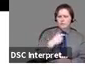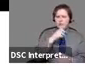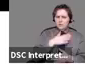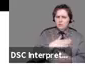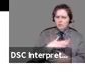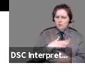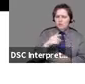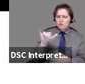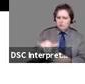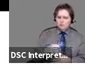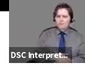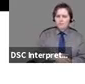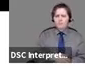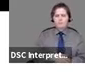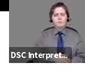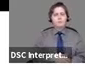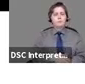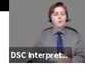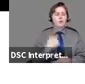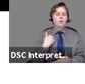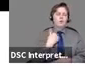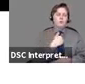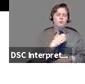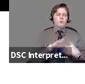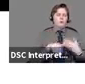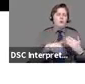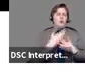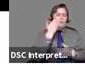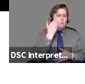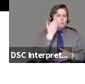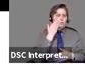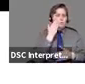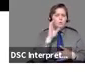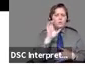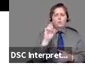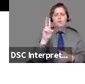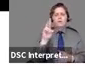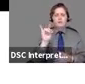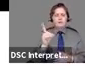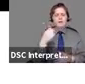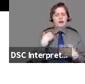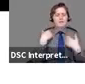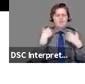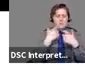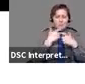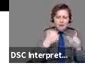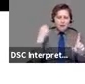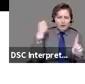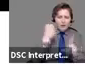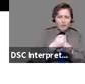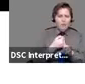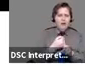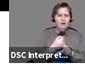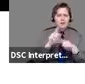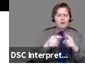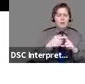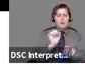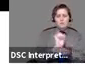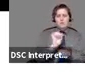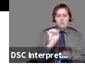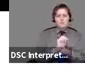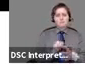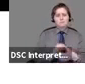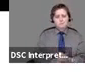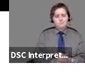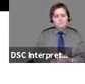that. We all know COVID's had a huge impact on employment